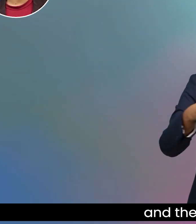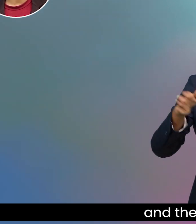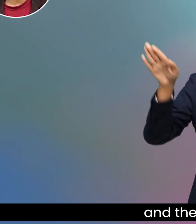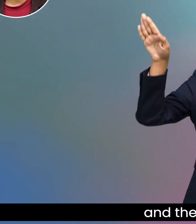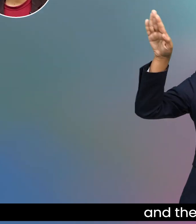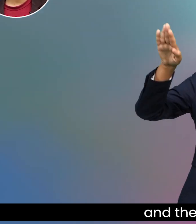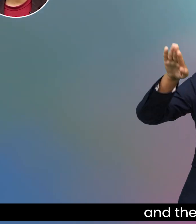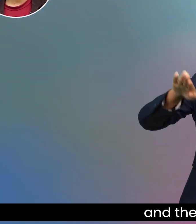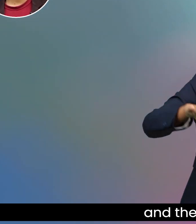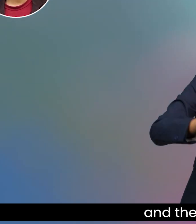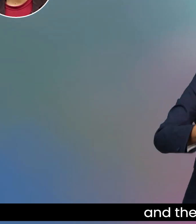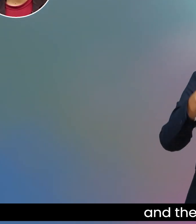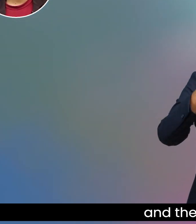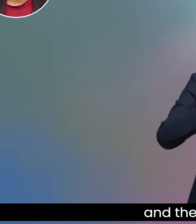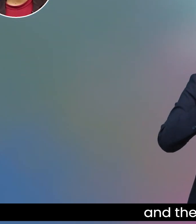slows down.